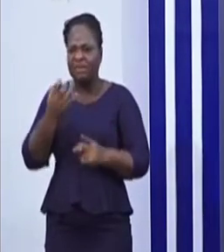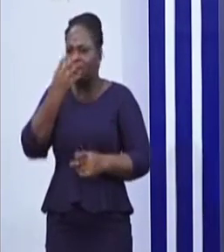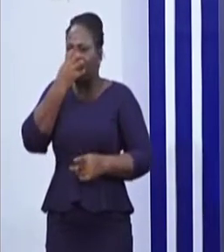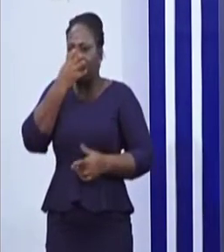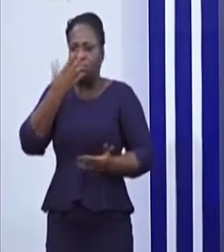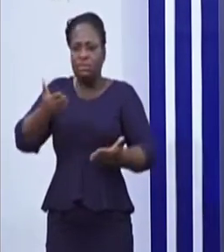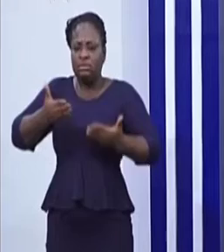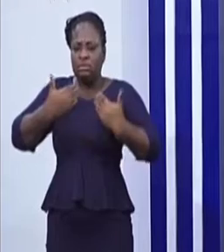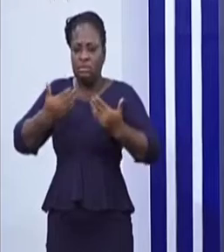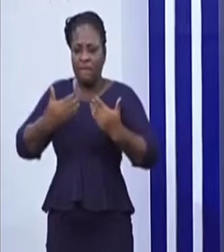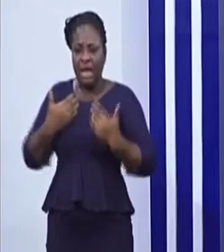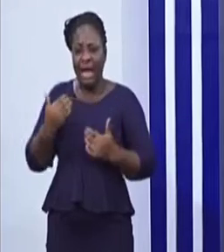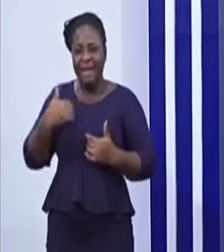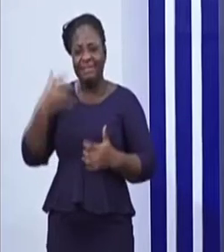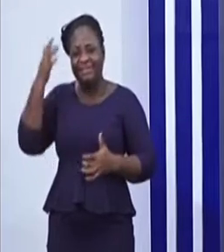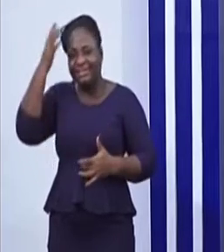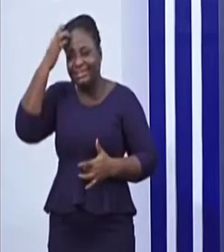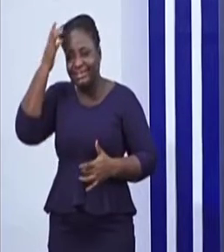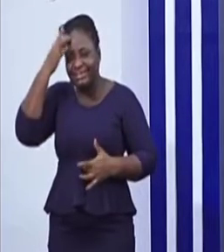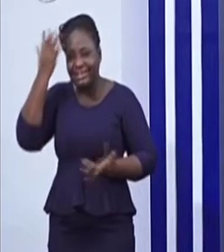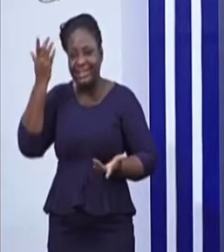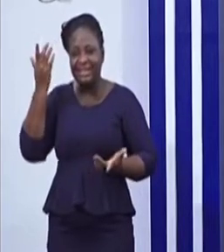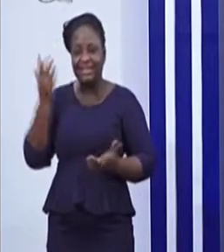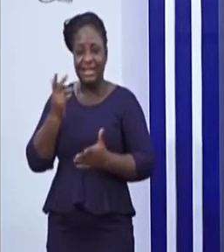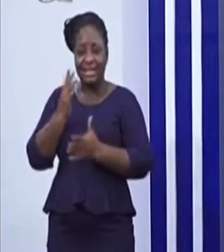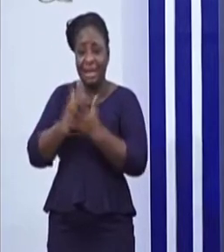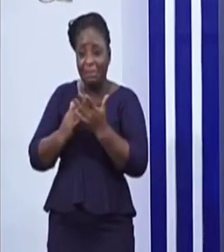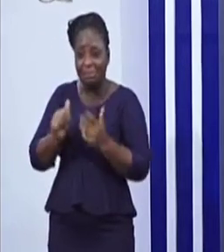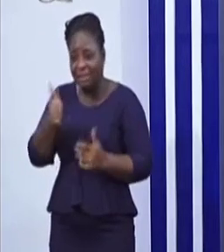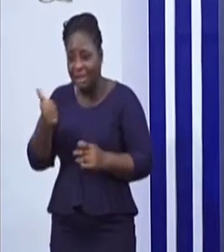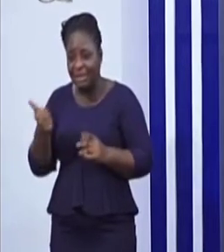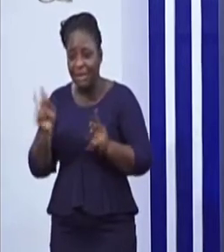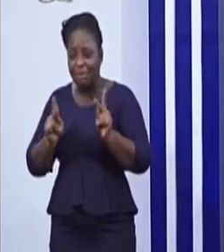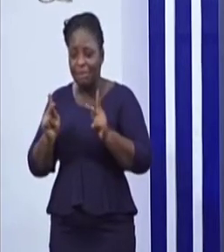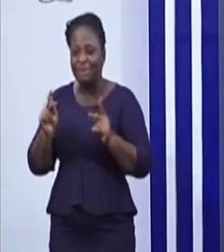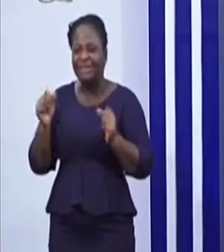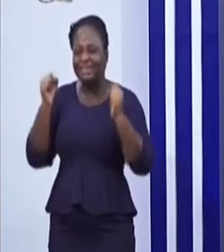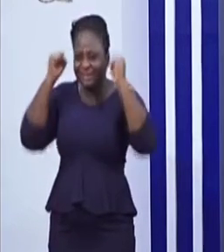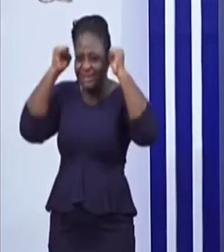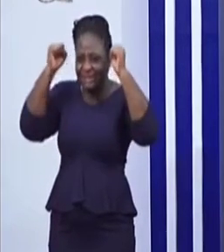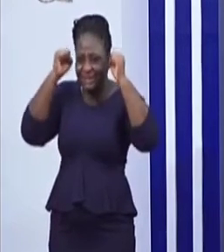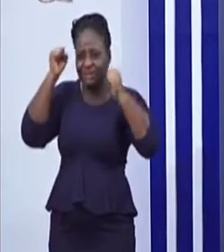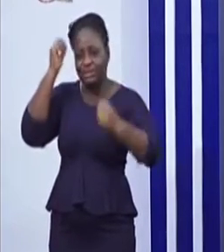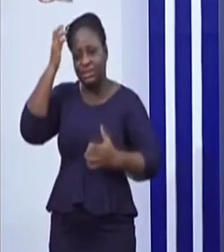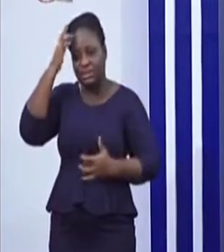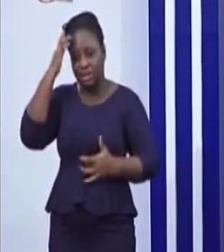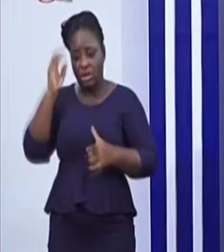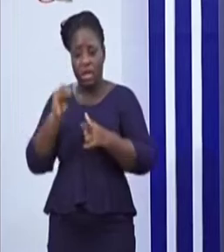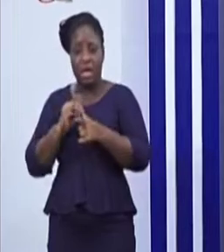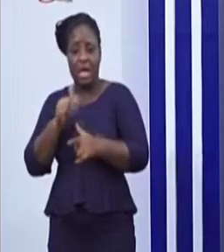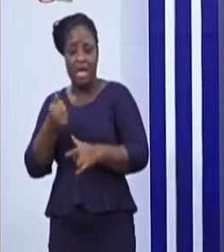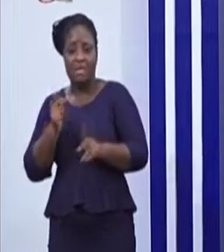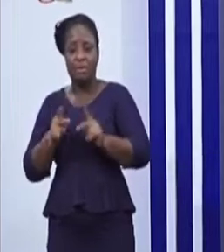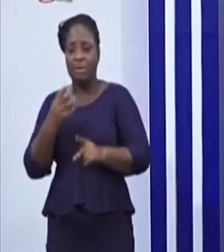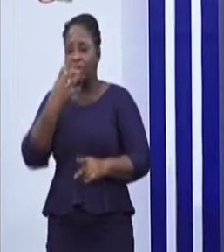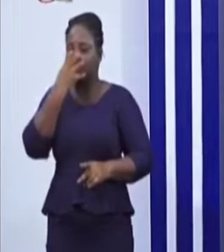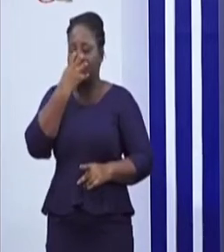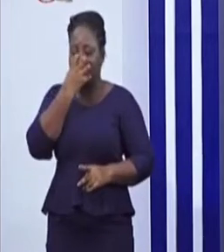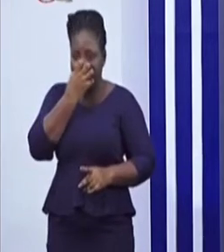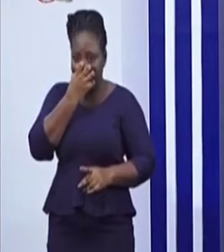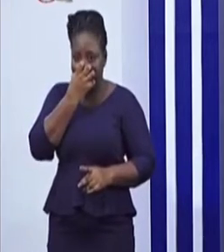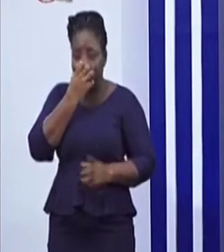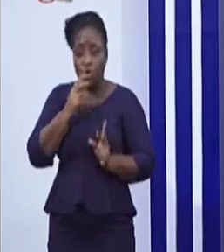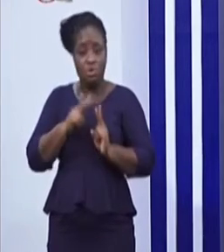respiratory illness, those who are moderate and those who are severe, all the way to those who have to be on the ICU and ventilator.